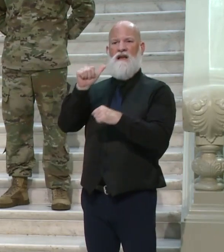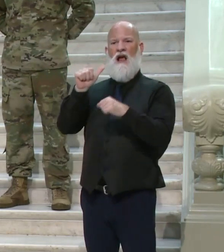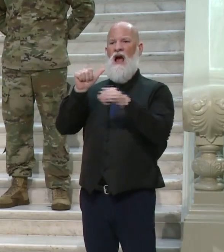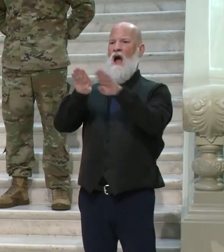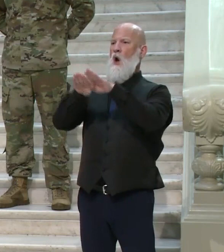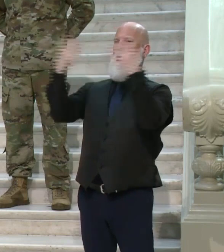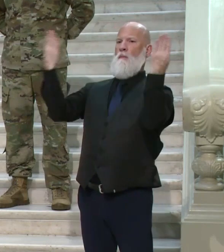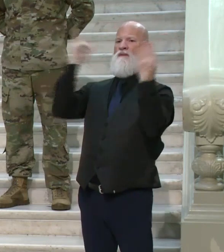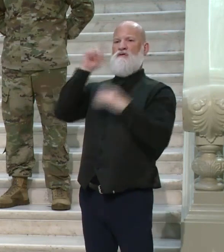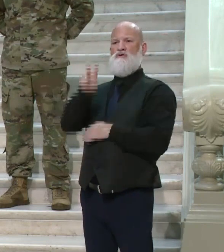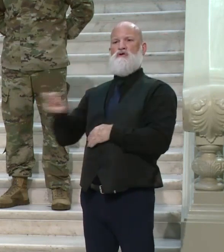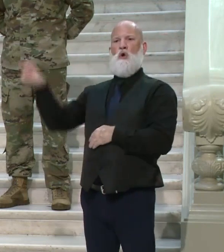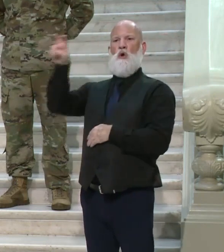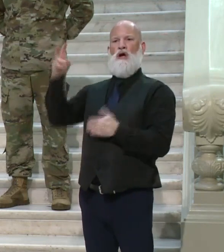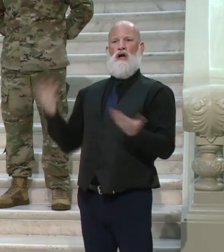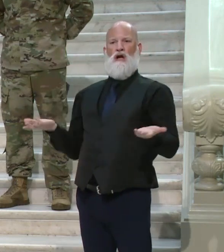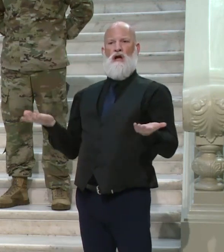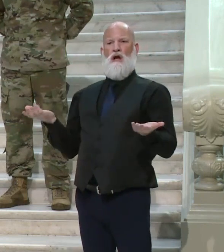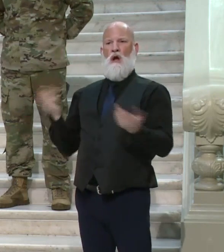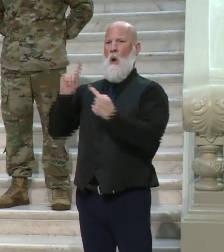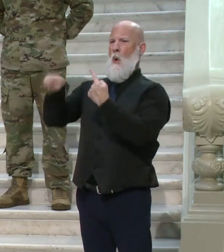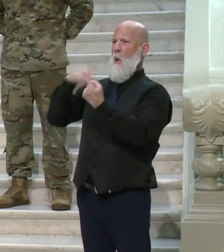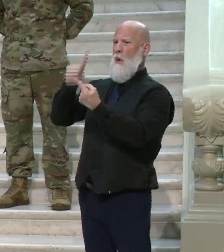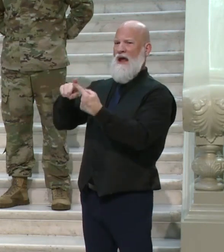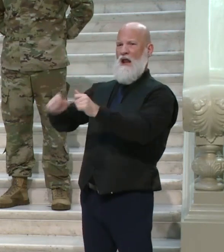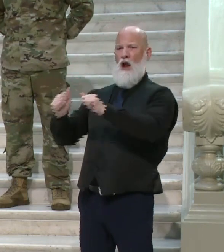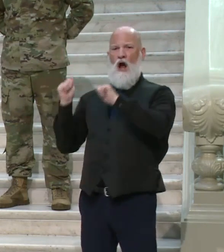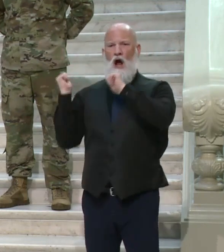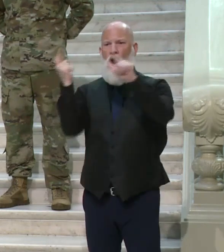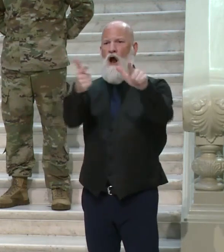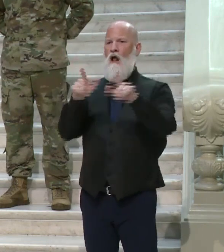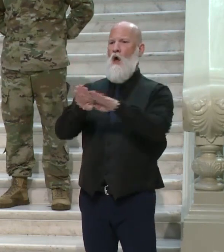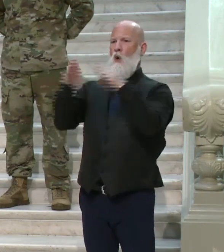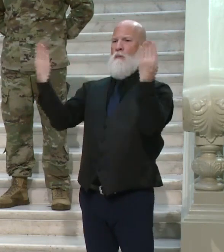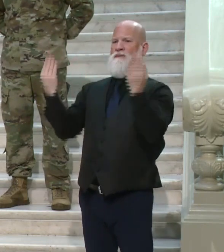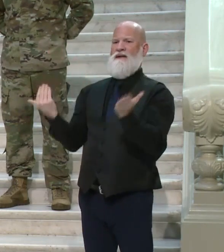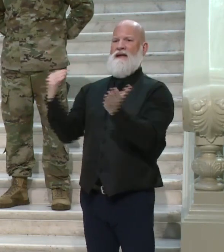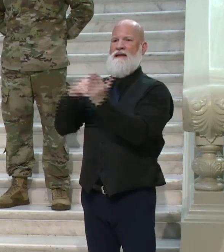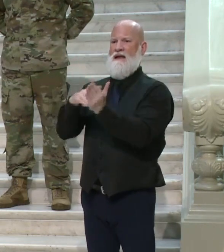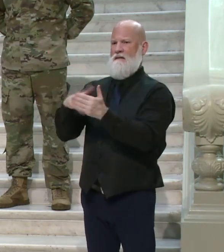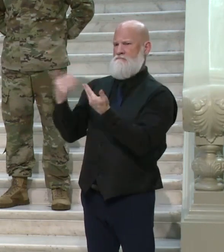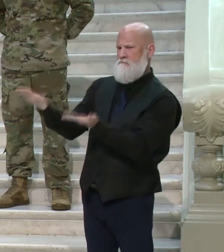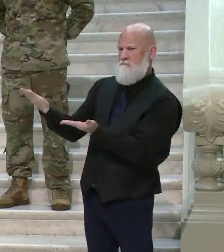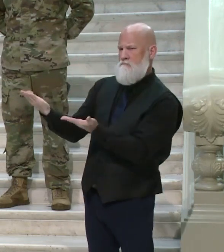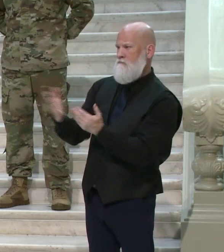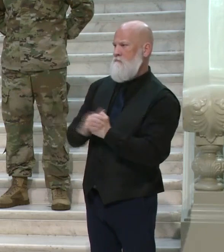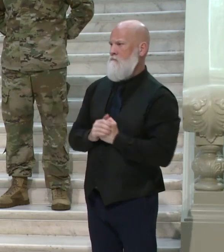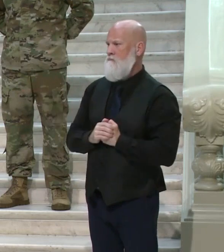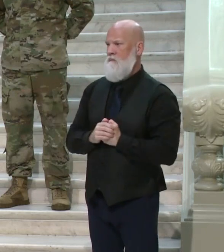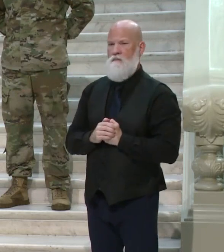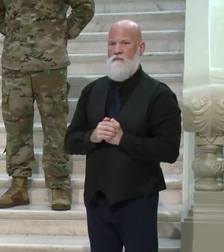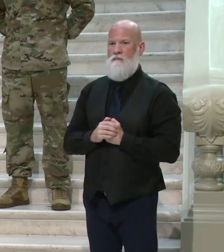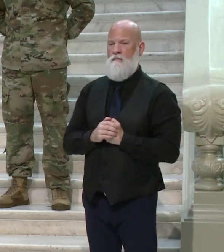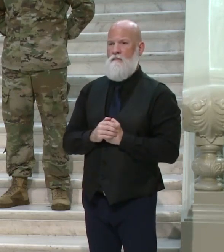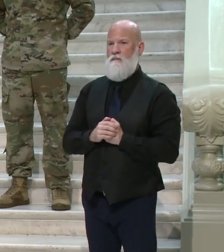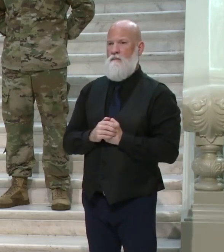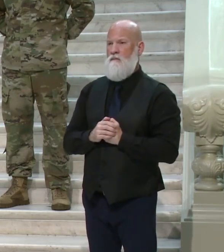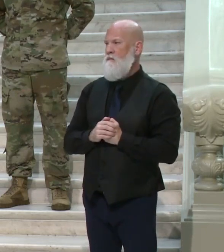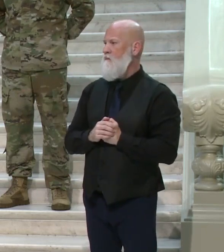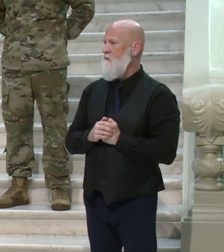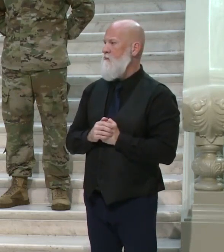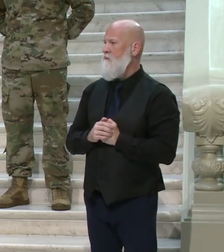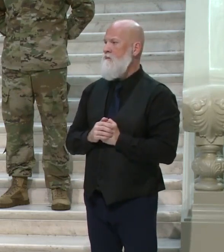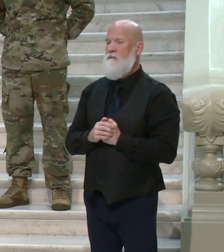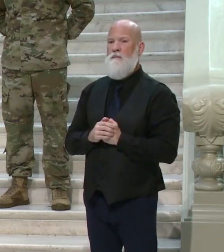when those will all be back open, and how soon? You kind of mentioned it a little bit before getting with Dr. Toomey, but any ideas on that? Well, I certainly hope the